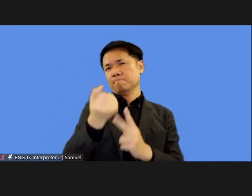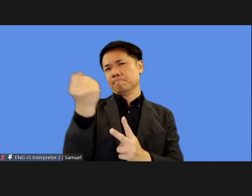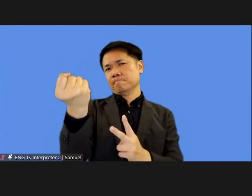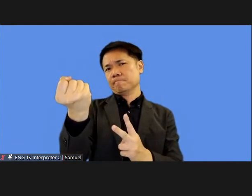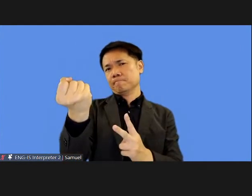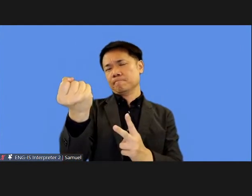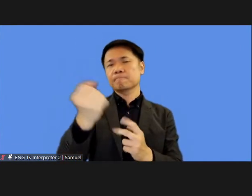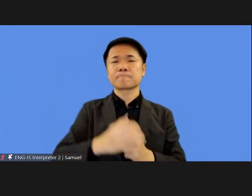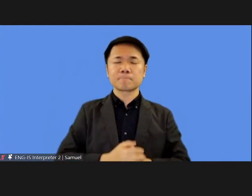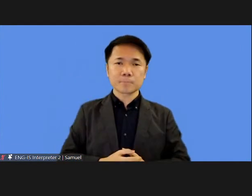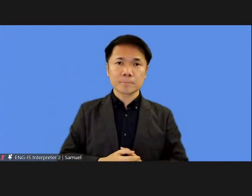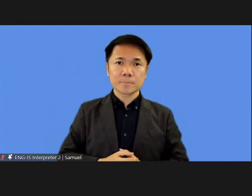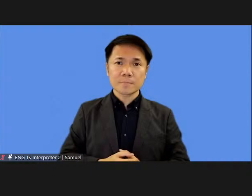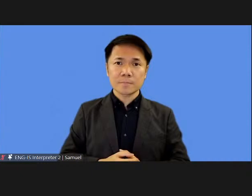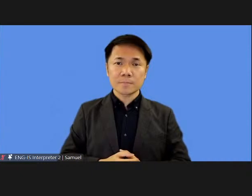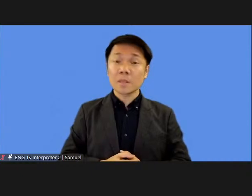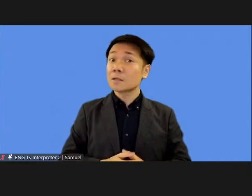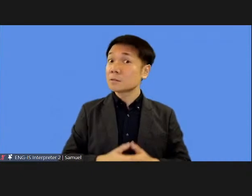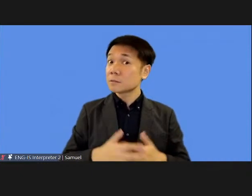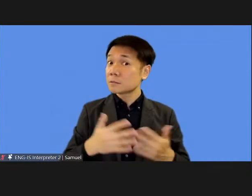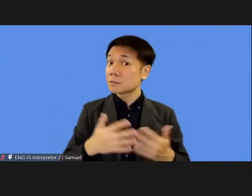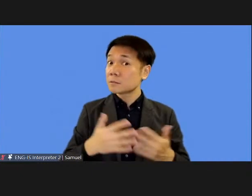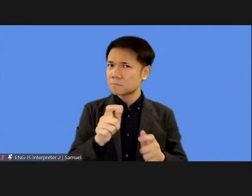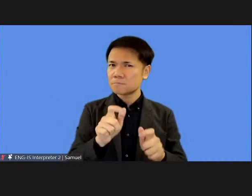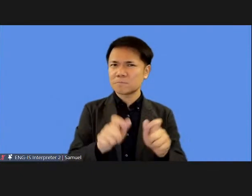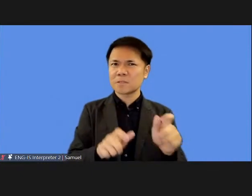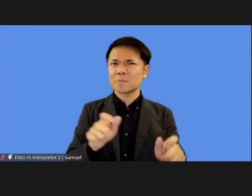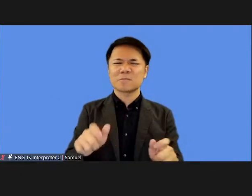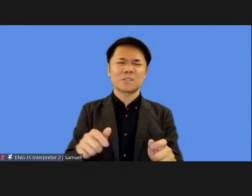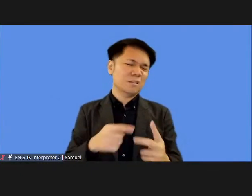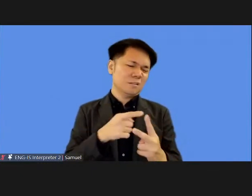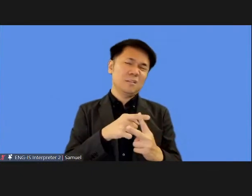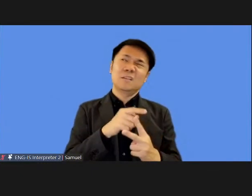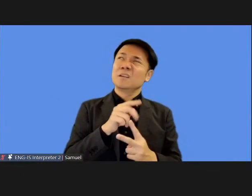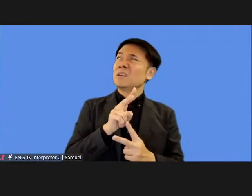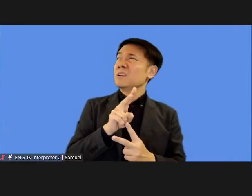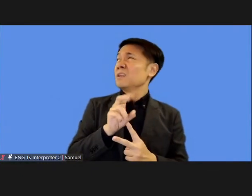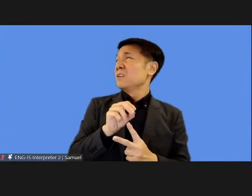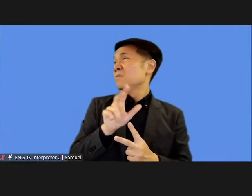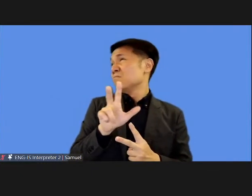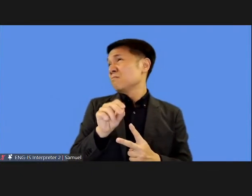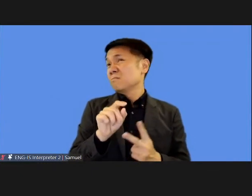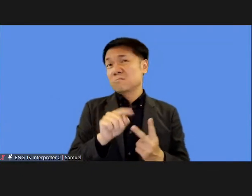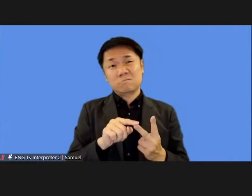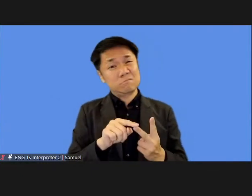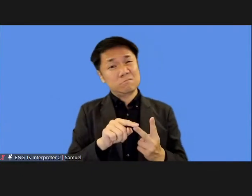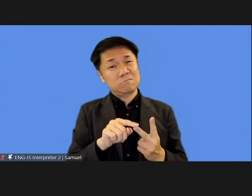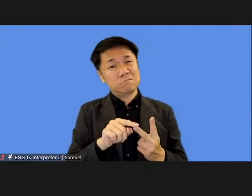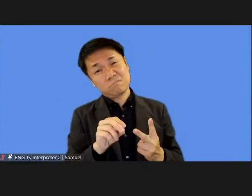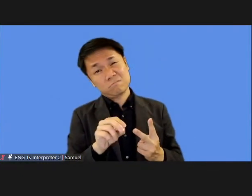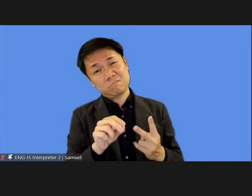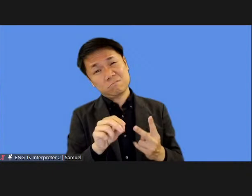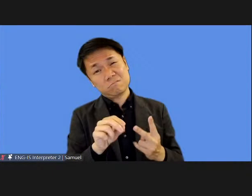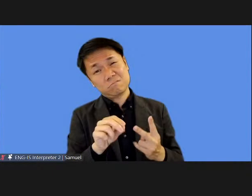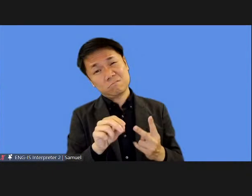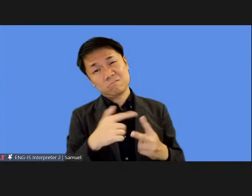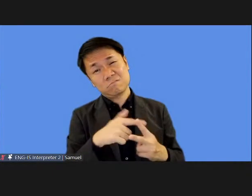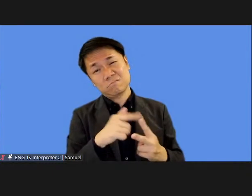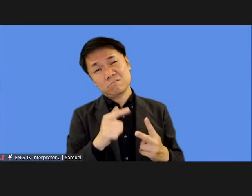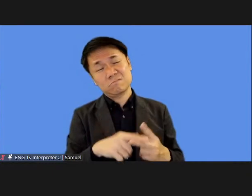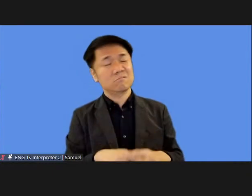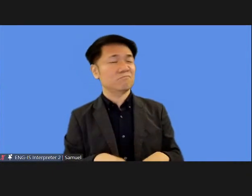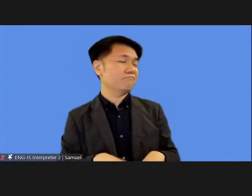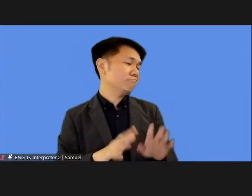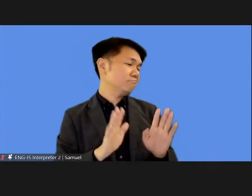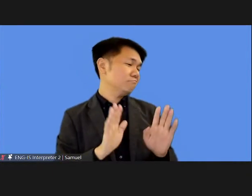issue of people, dragging their feet, in the process. That is important. Now, a strong political